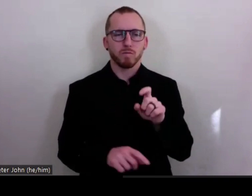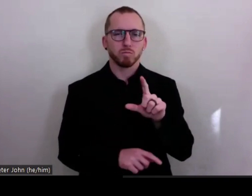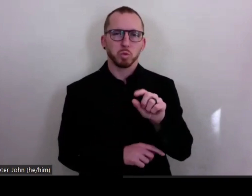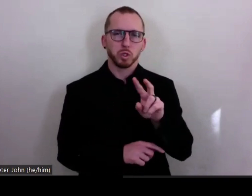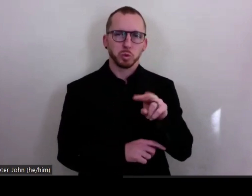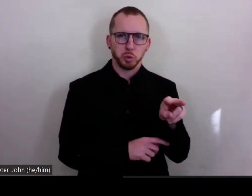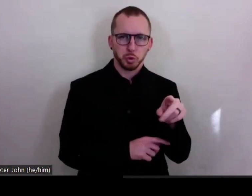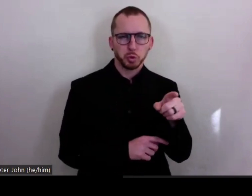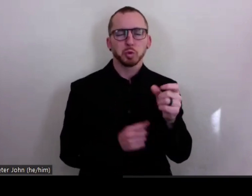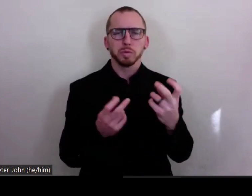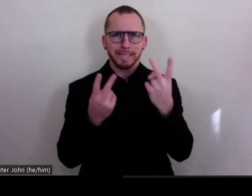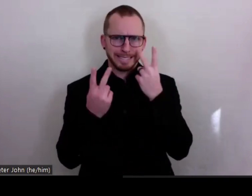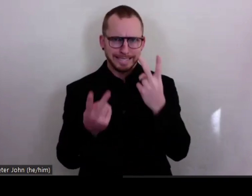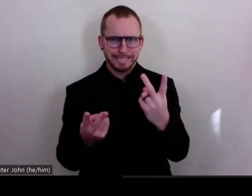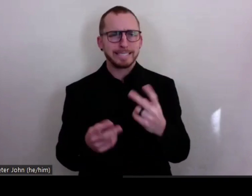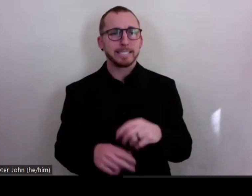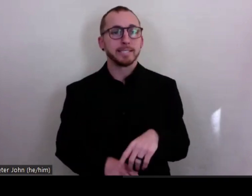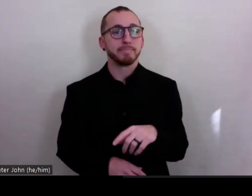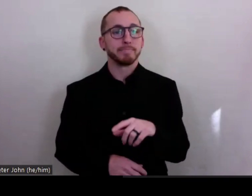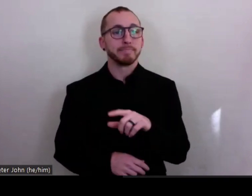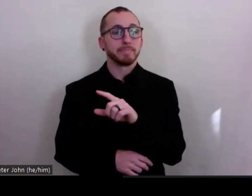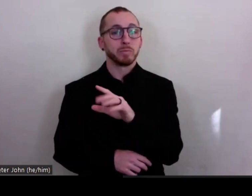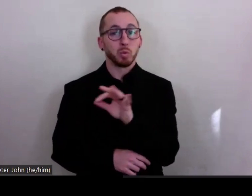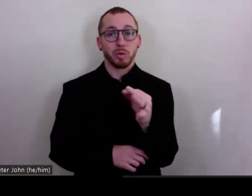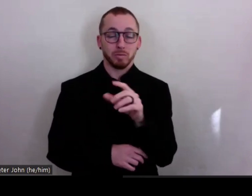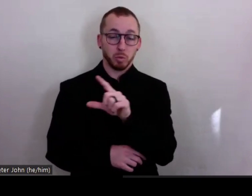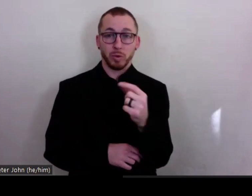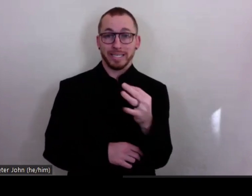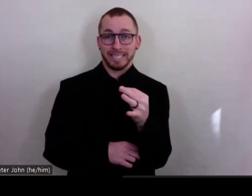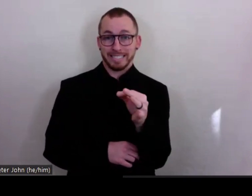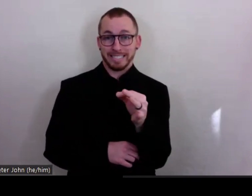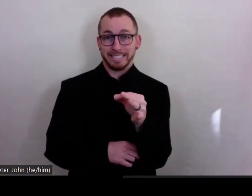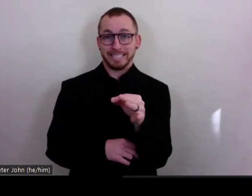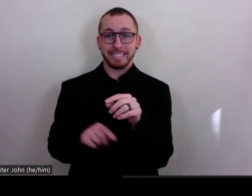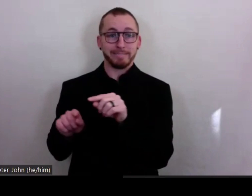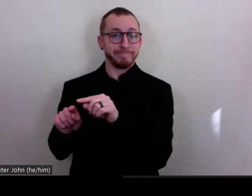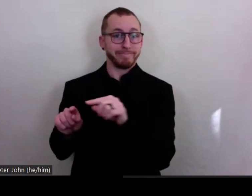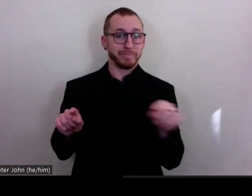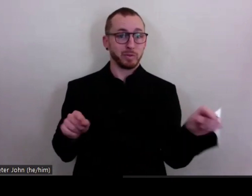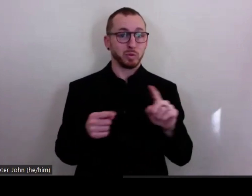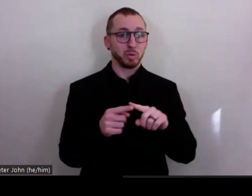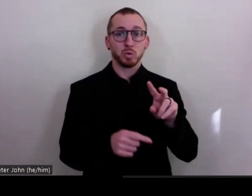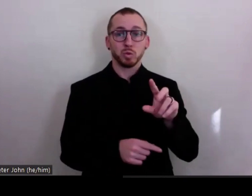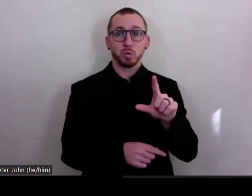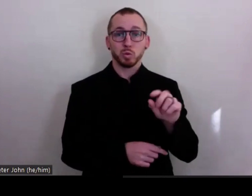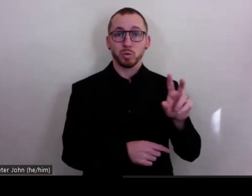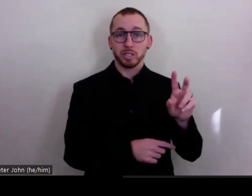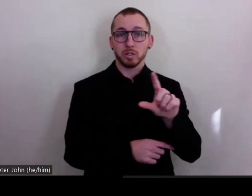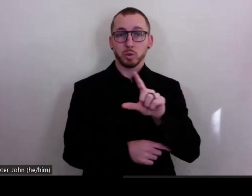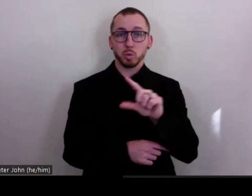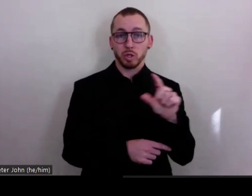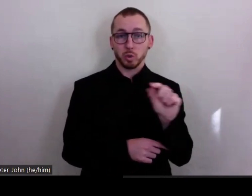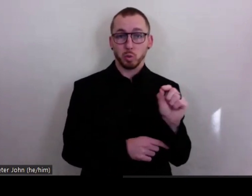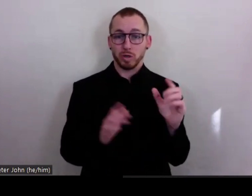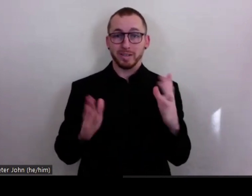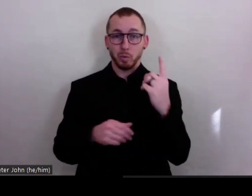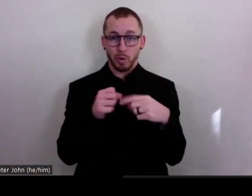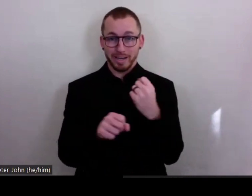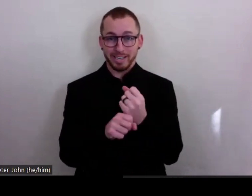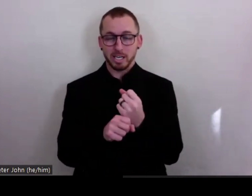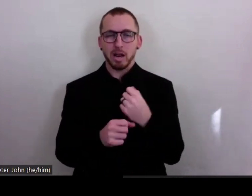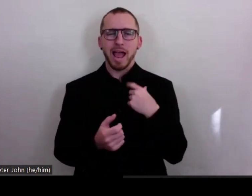can see that from 2019 to 2020, there was a slight reduction in the number of